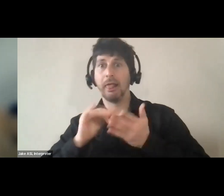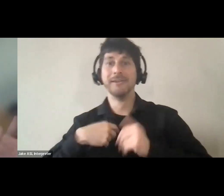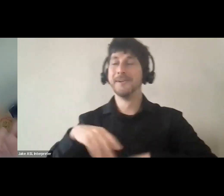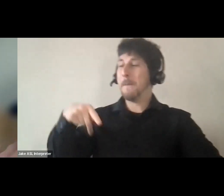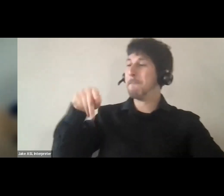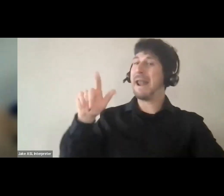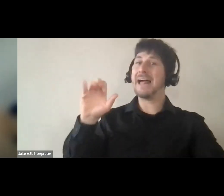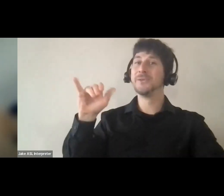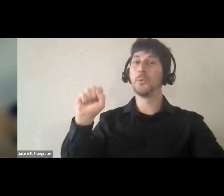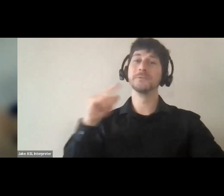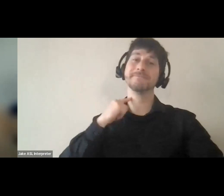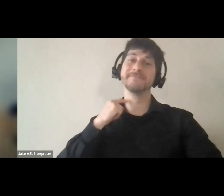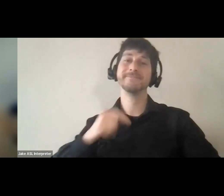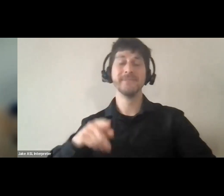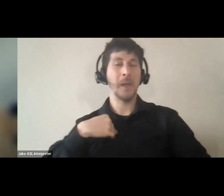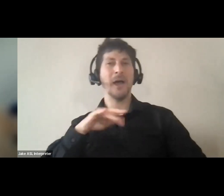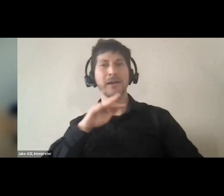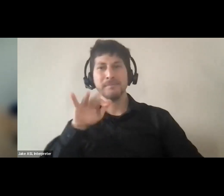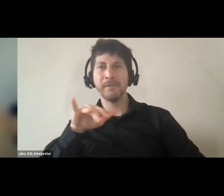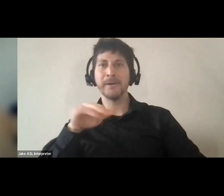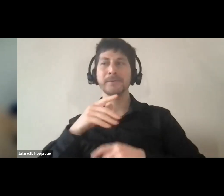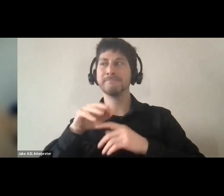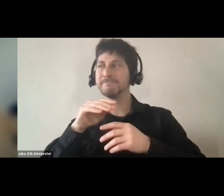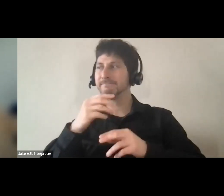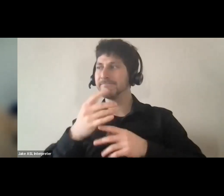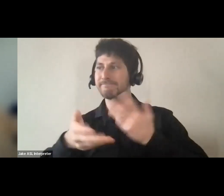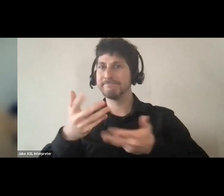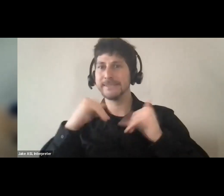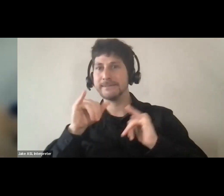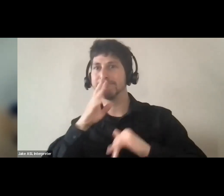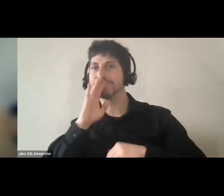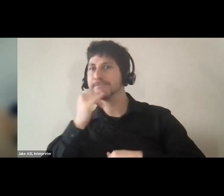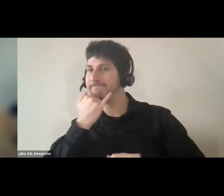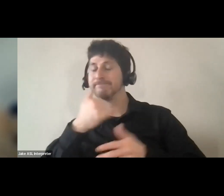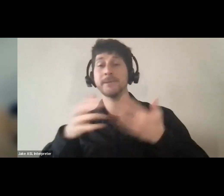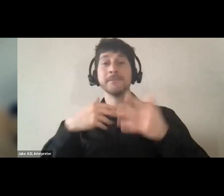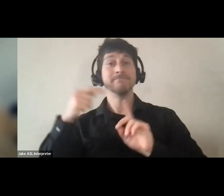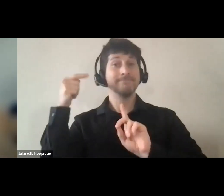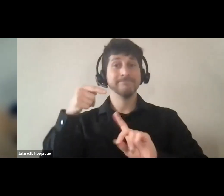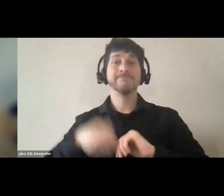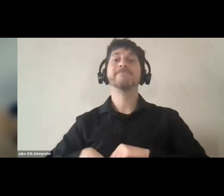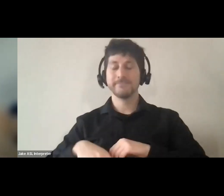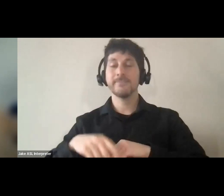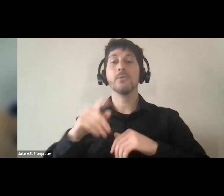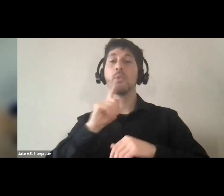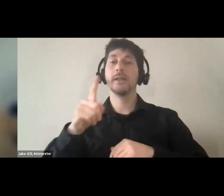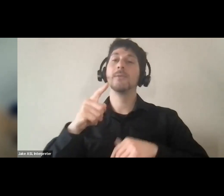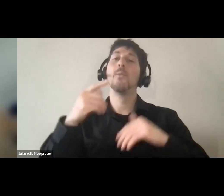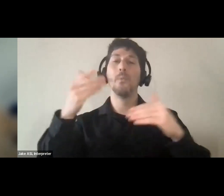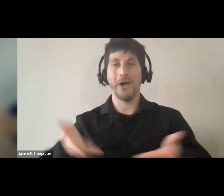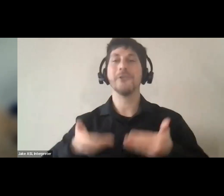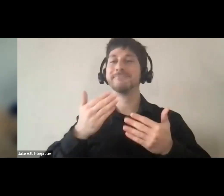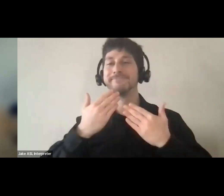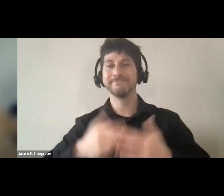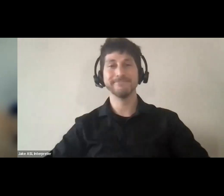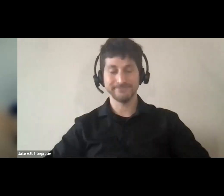Palacios. Palacios. See, I knew. I even spelled it phonetically for me and it still didn't work. But no matter what, we definitely welcome